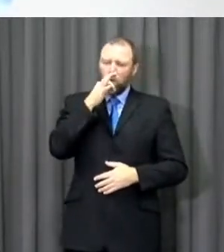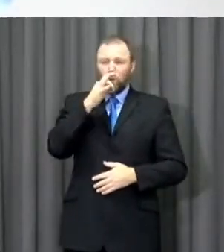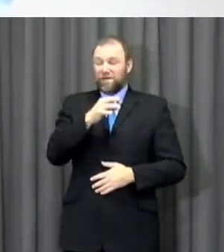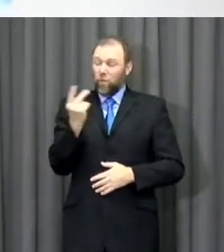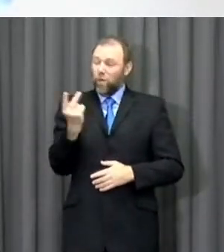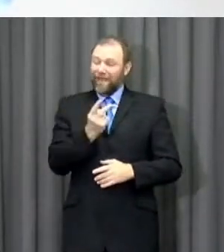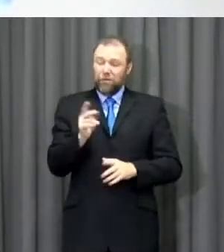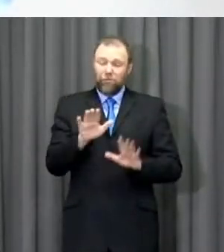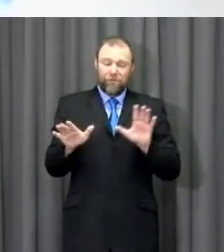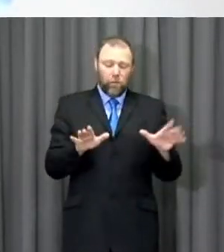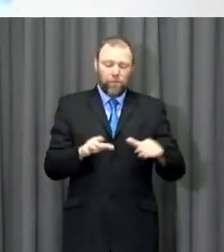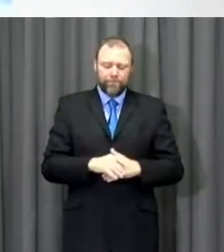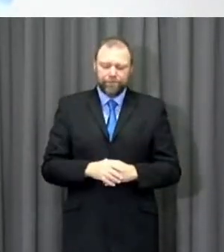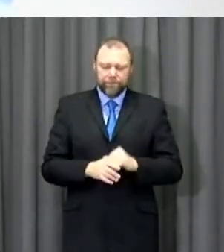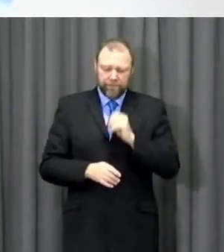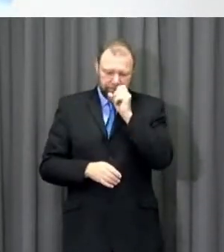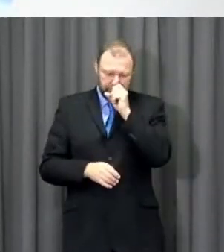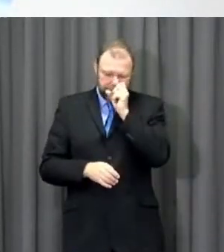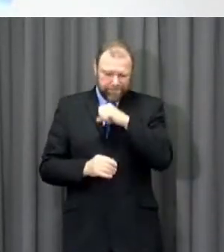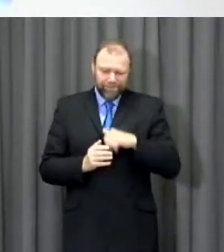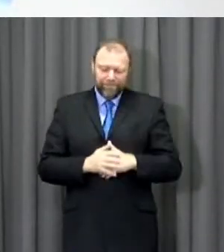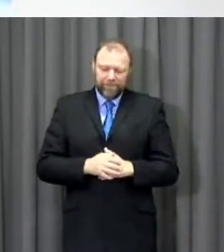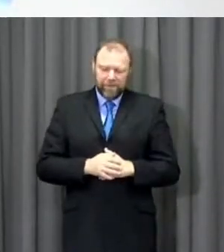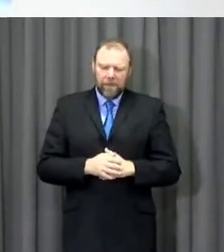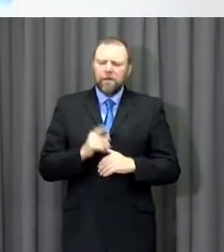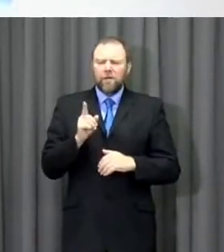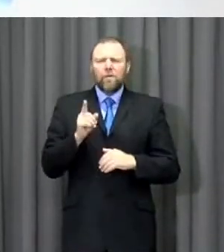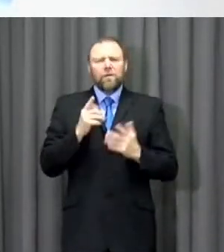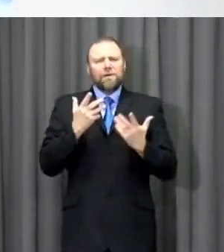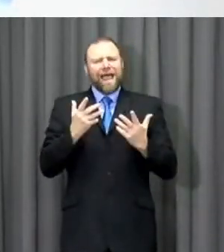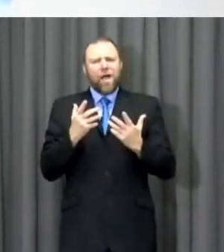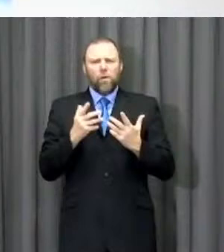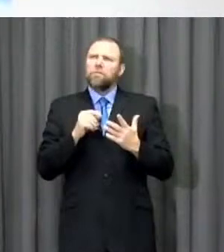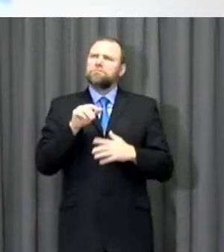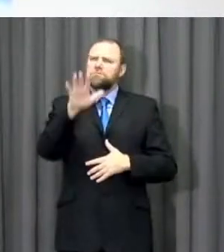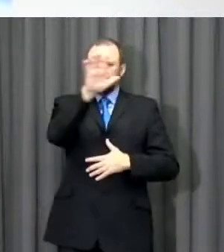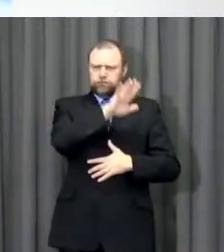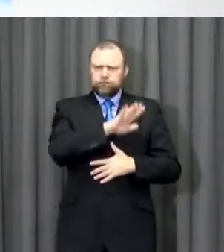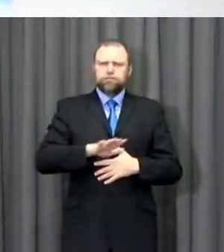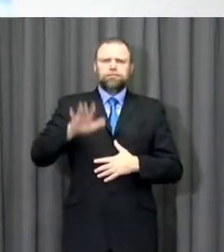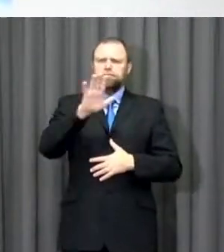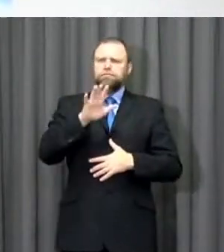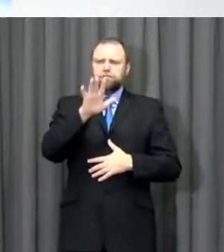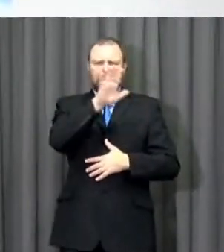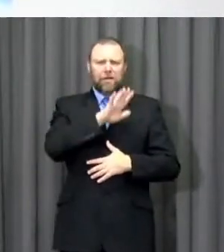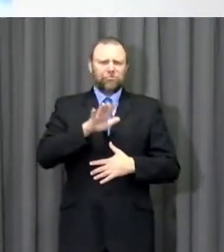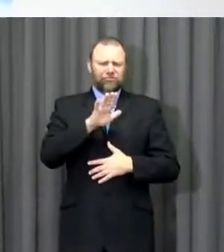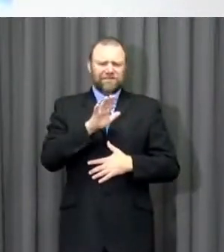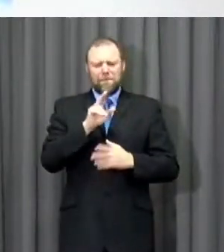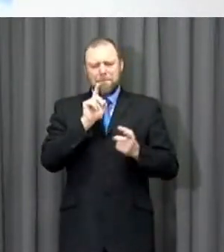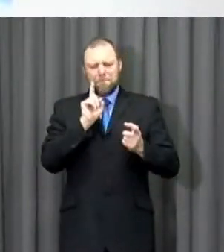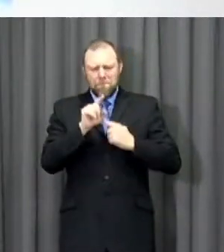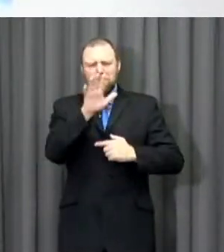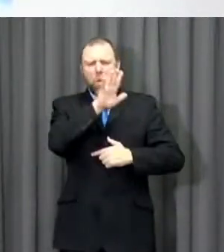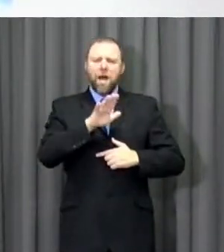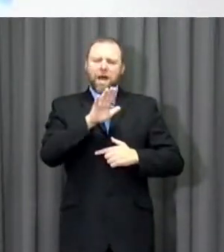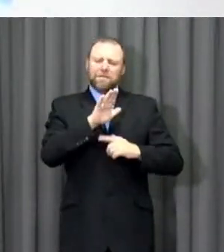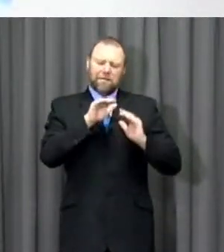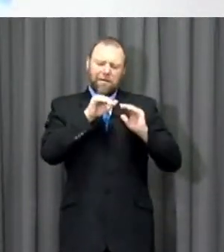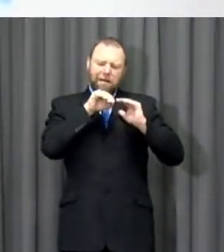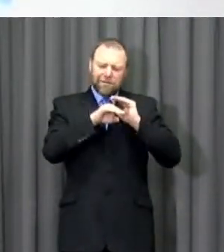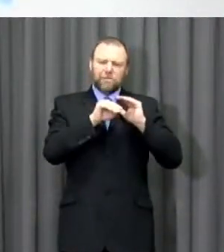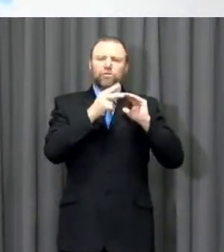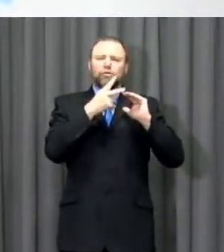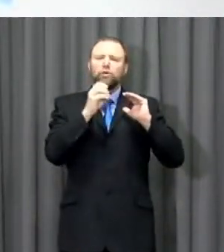answer. With most parts of the country now reporting infection rates below the 200 cases per 100,000